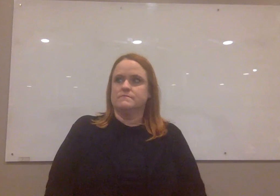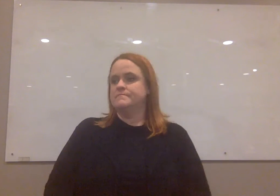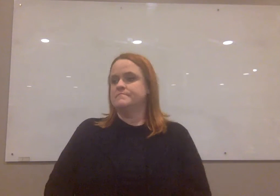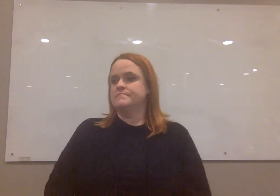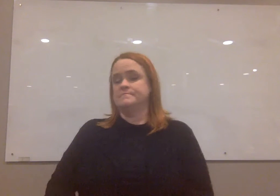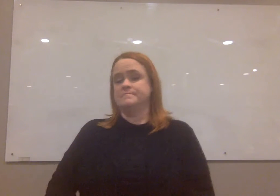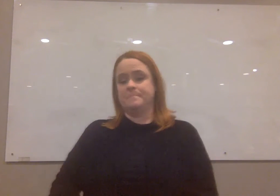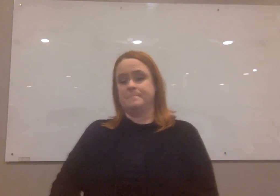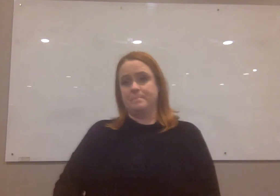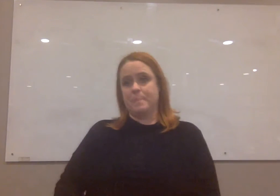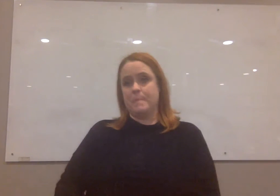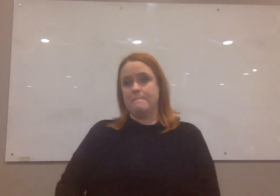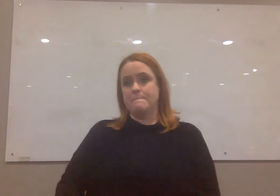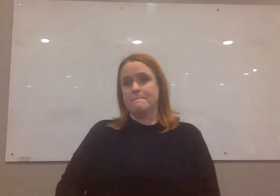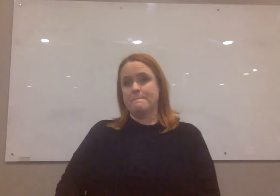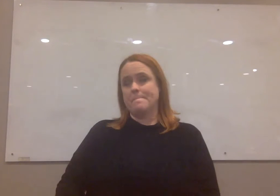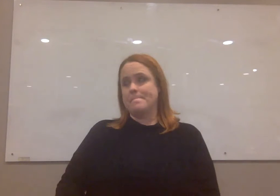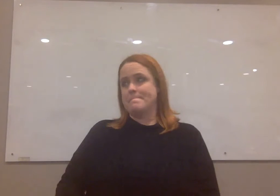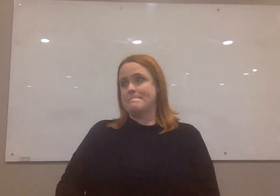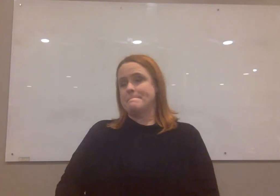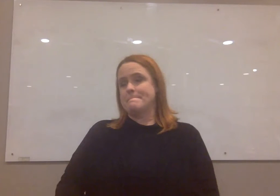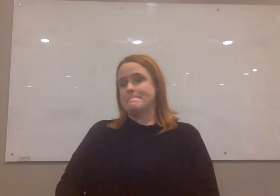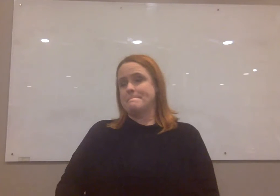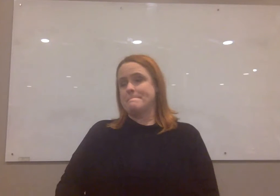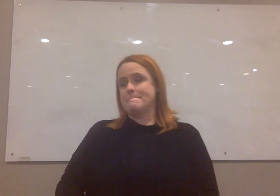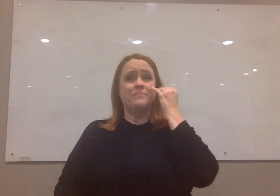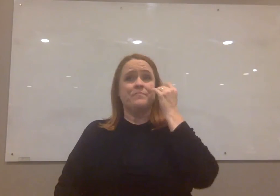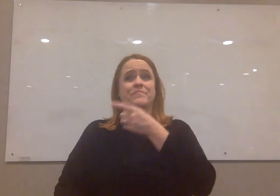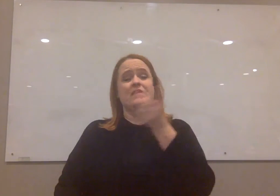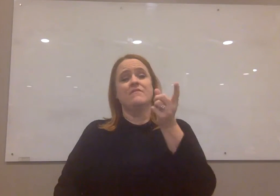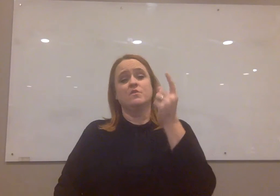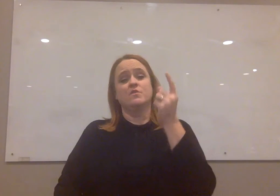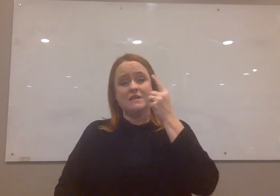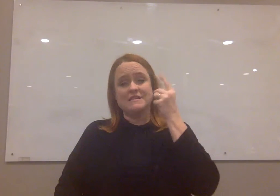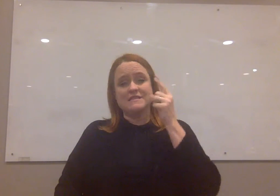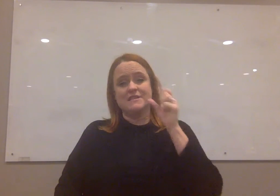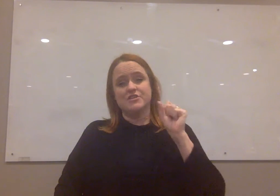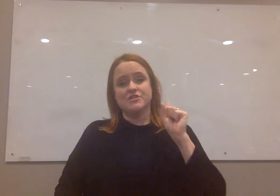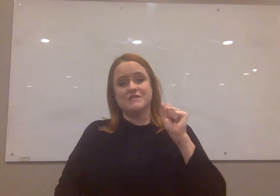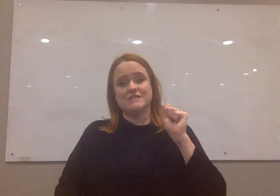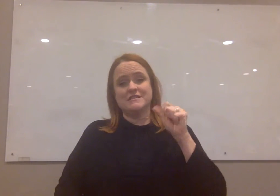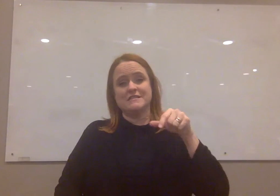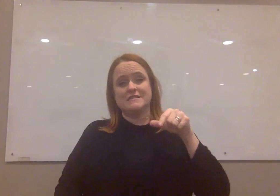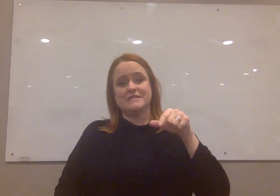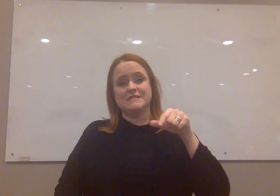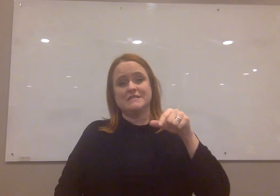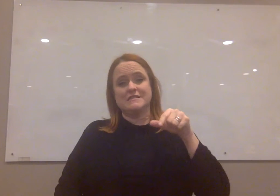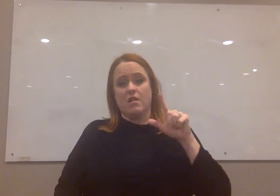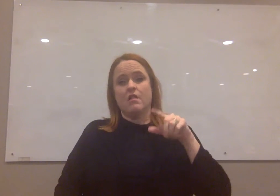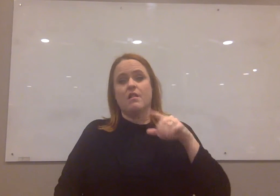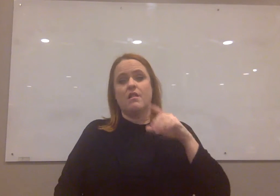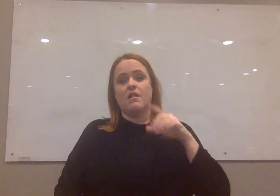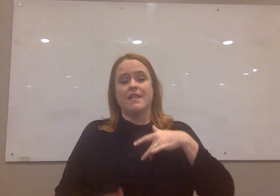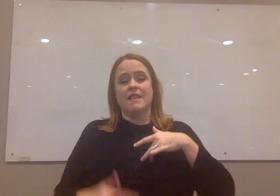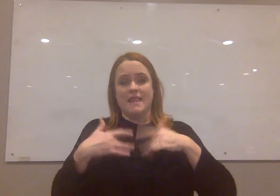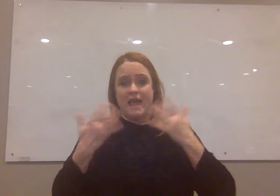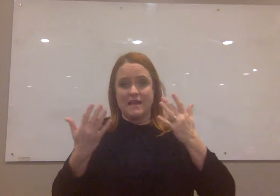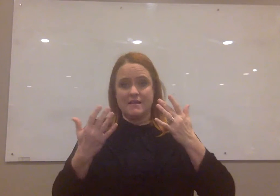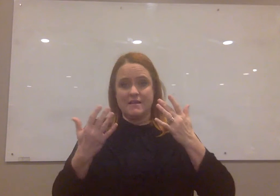I would definitely say if you're considering like SQLite and you're not using something that really needs SQL, like you just